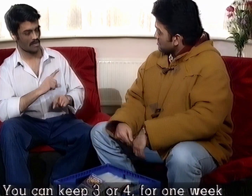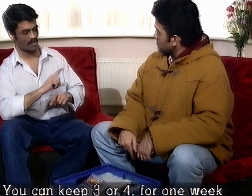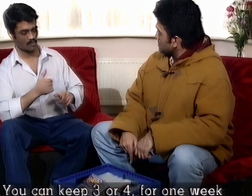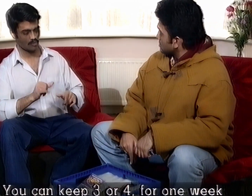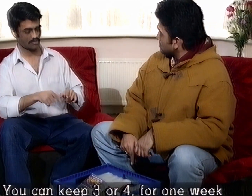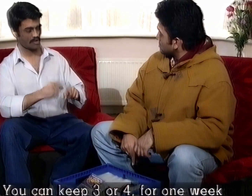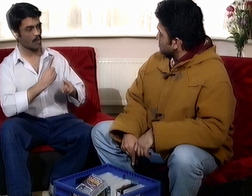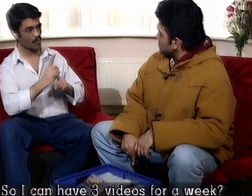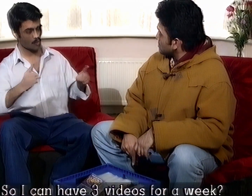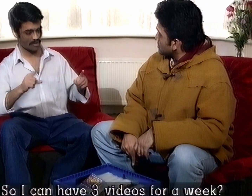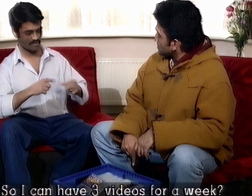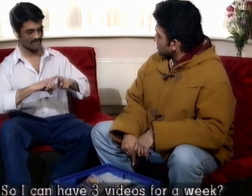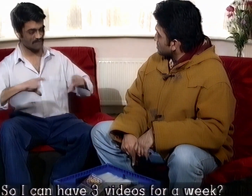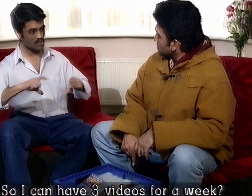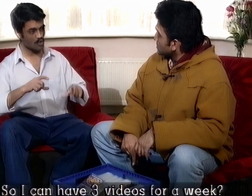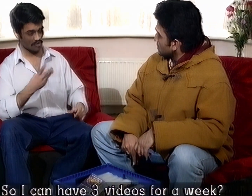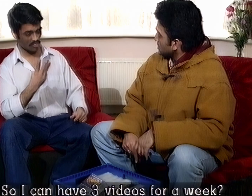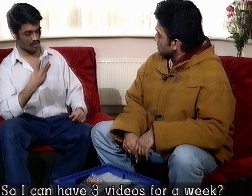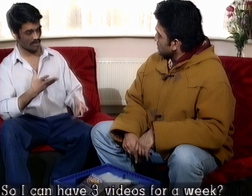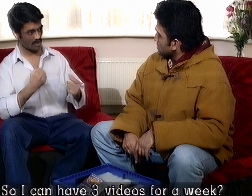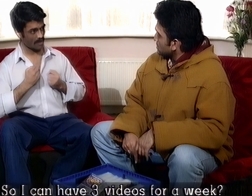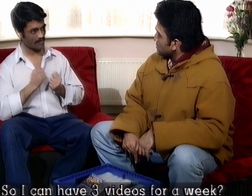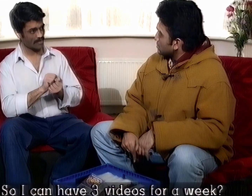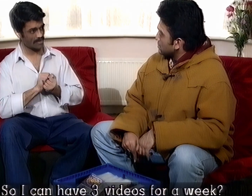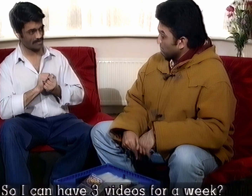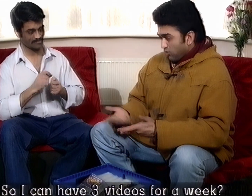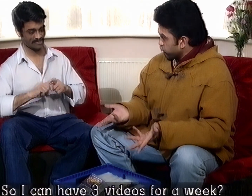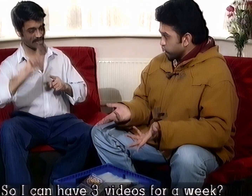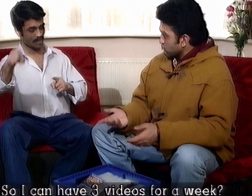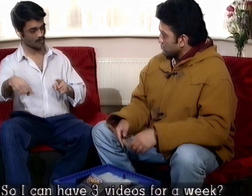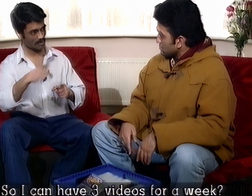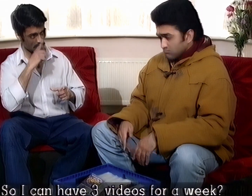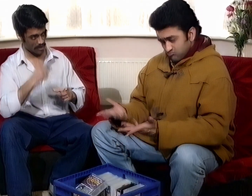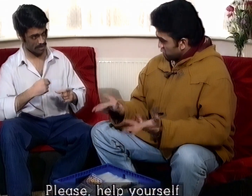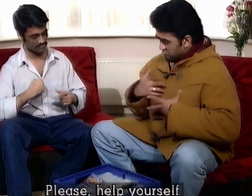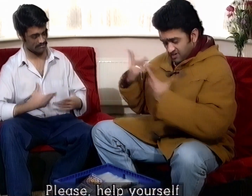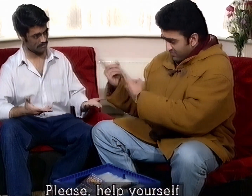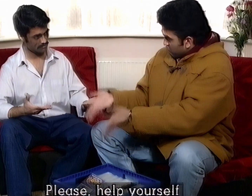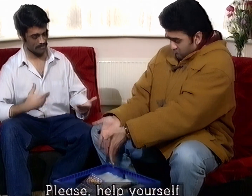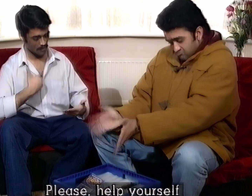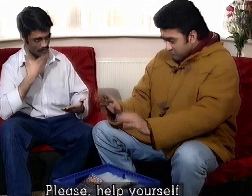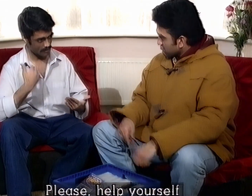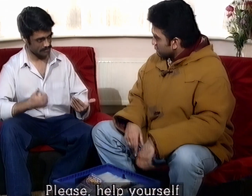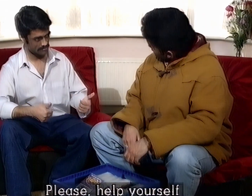1 week if you like. So you're saying that I can have 3 videos for a week, you don't mind? Yes, please, help yourself.